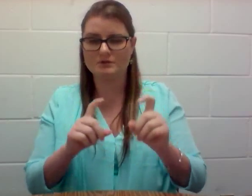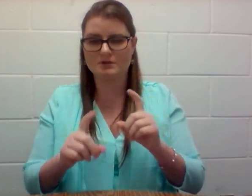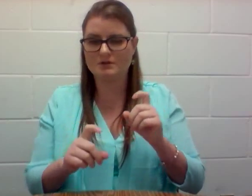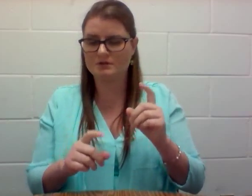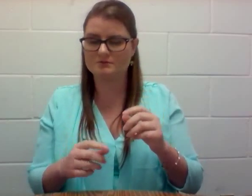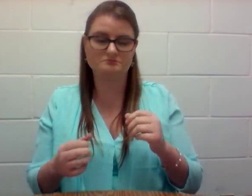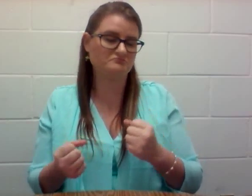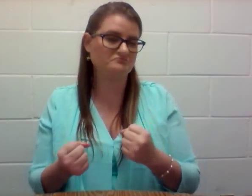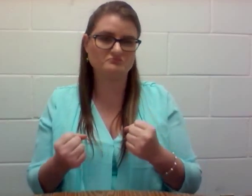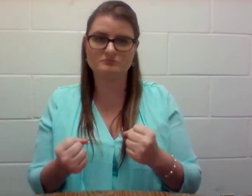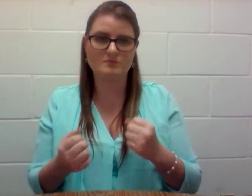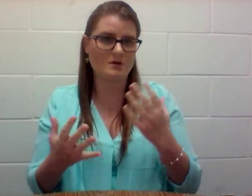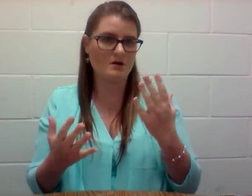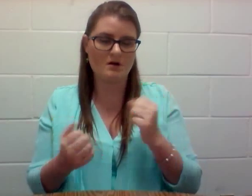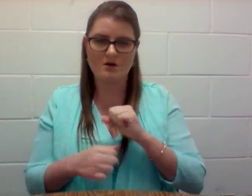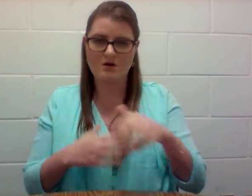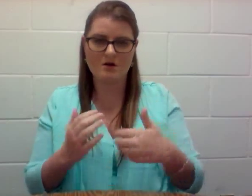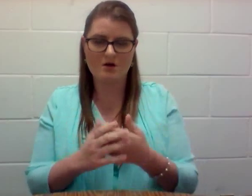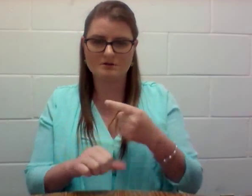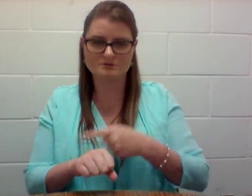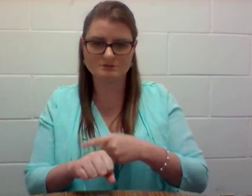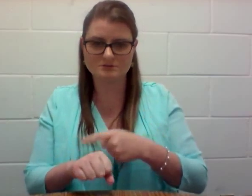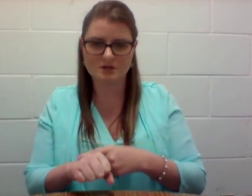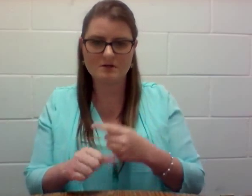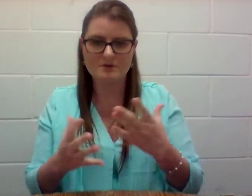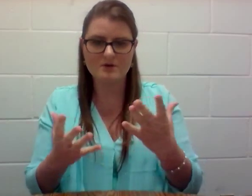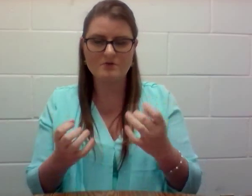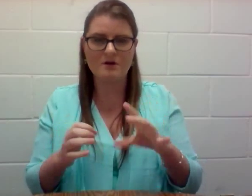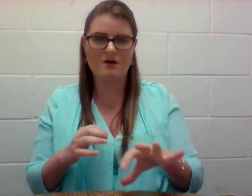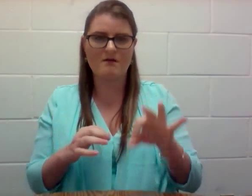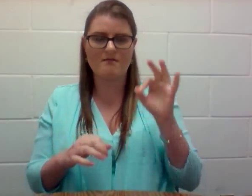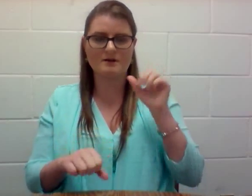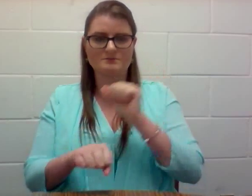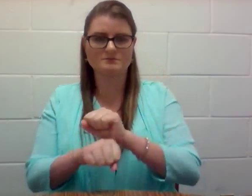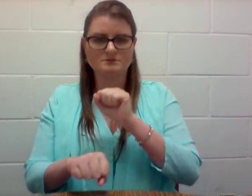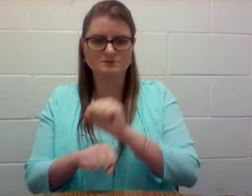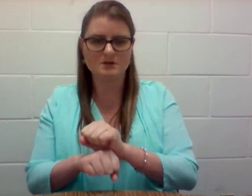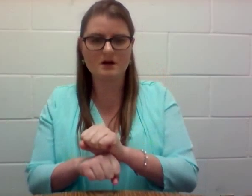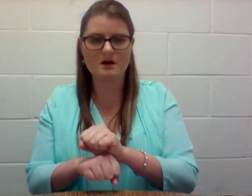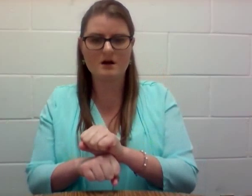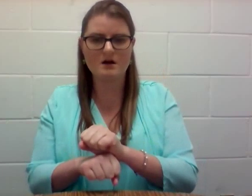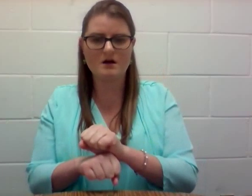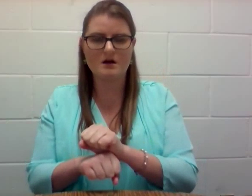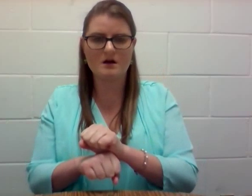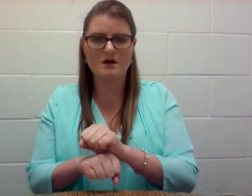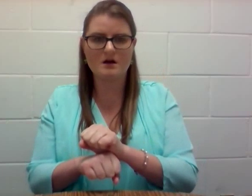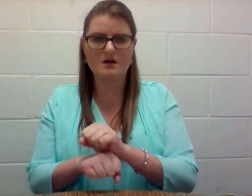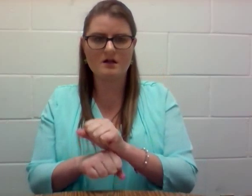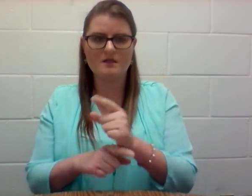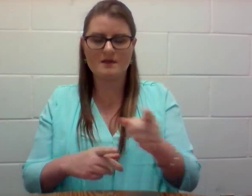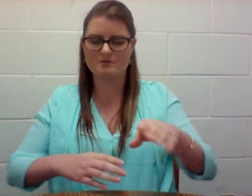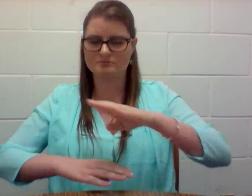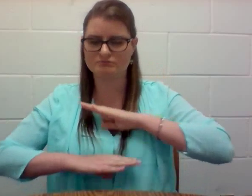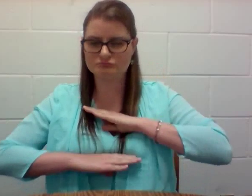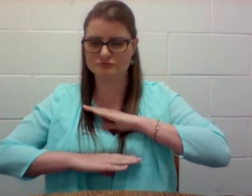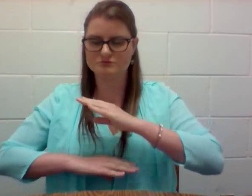the opposite sex that are pleasing to the Lord. And I've tried to wrestle with the scriptures, which is, I hope and